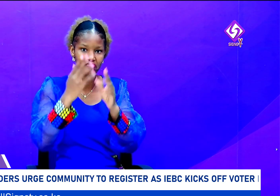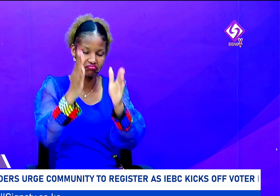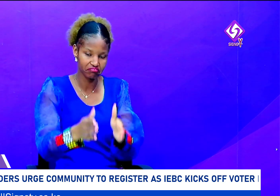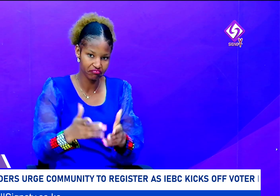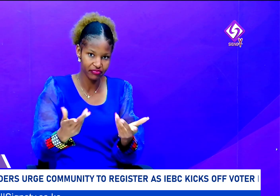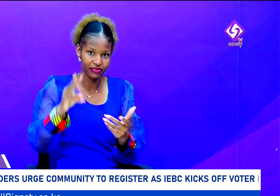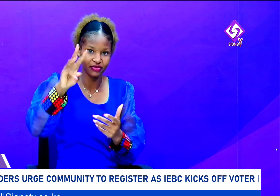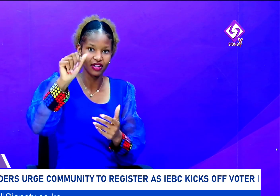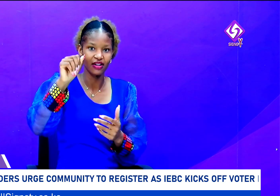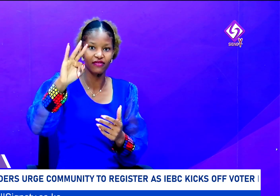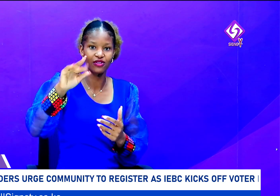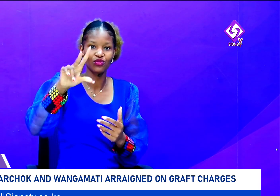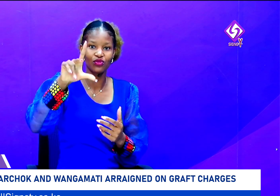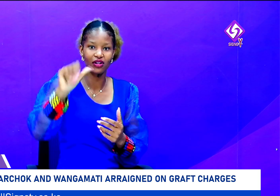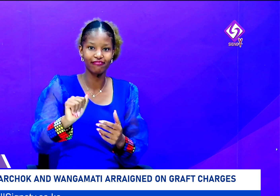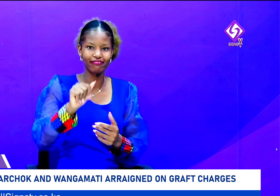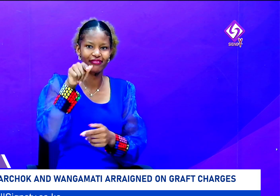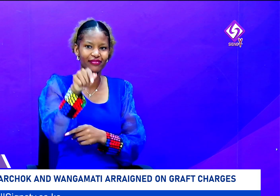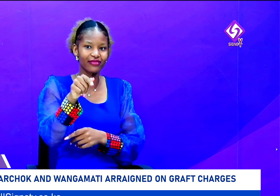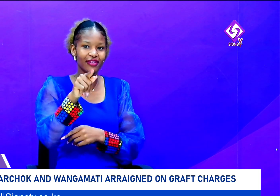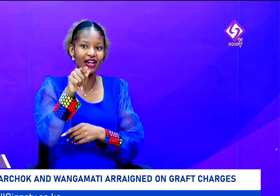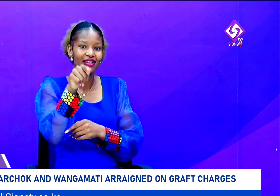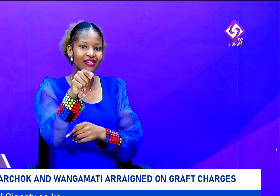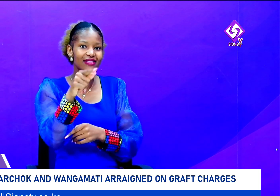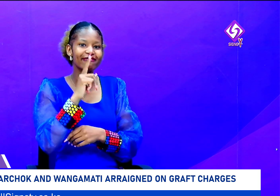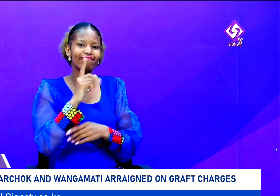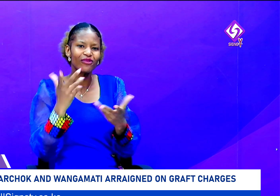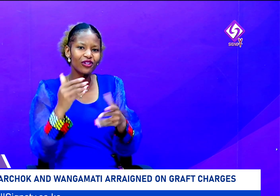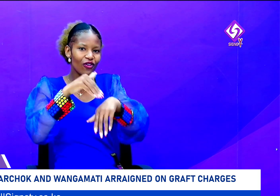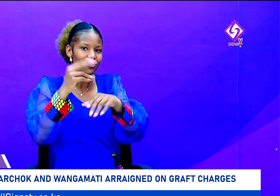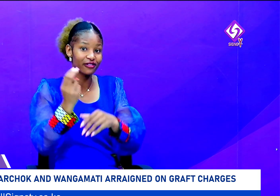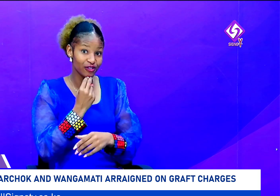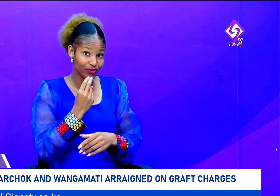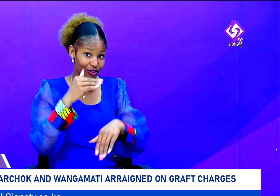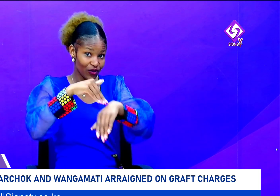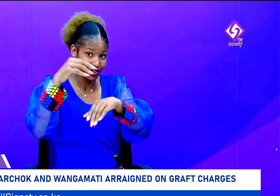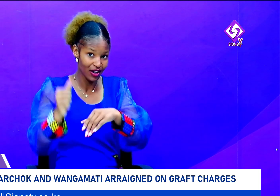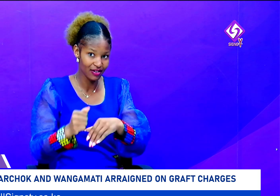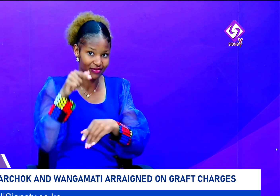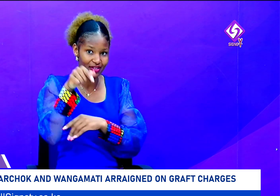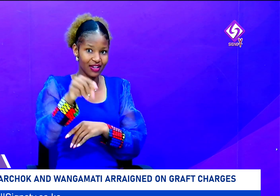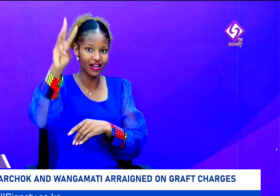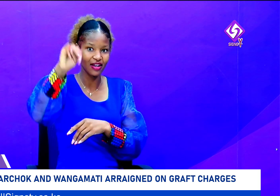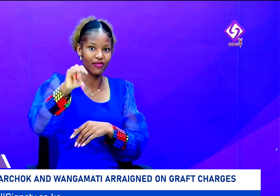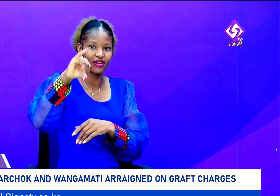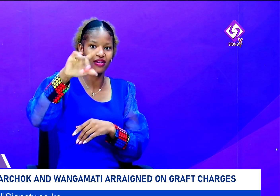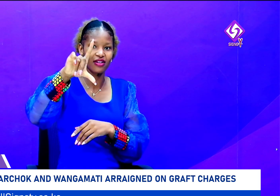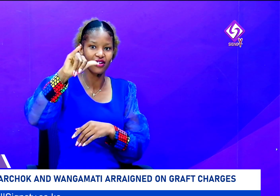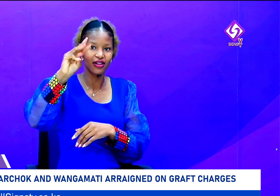Now, former Bomet Governor Hilary Kipngeno Barchok and former Bungoma Governor Wycliffe Wafula